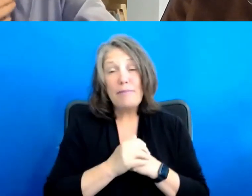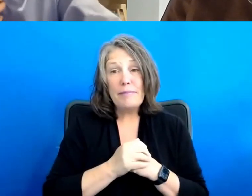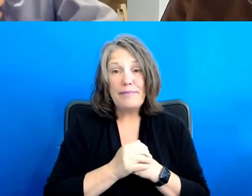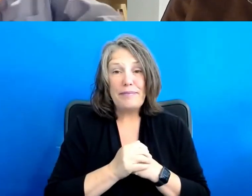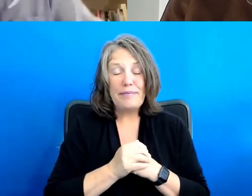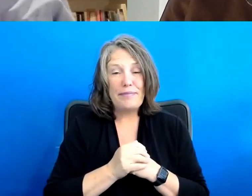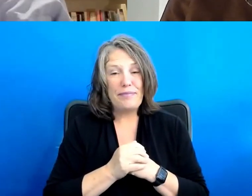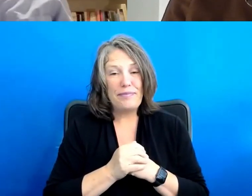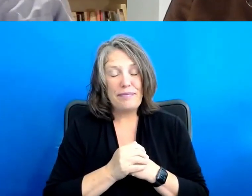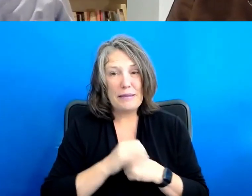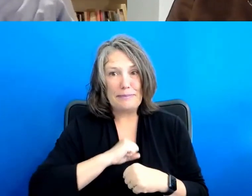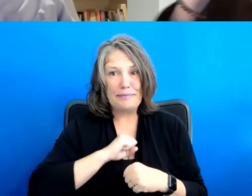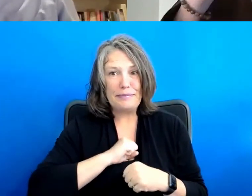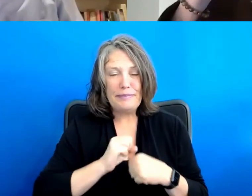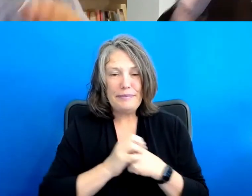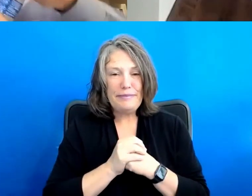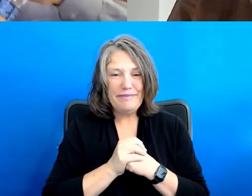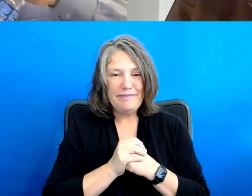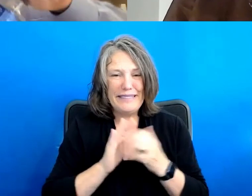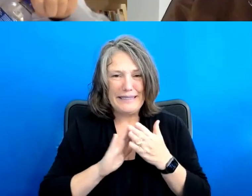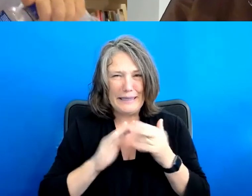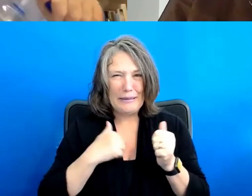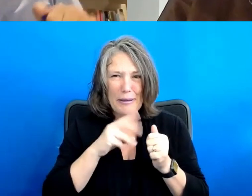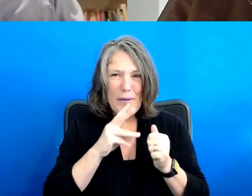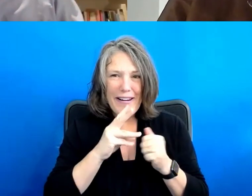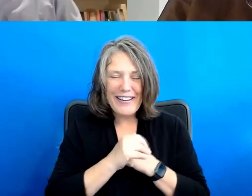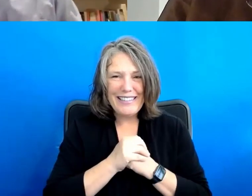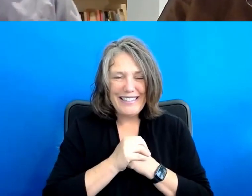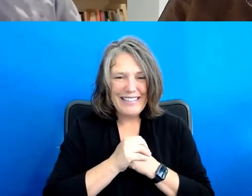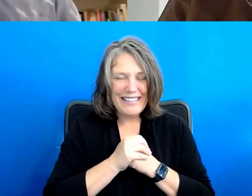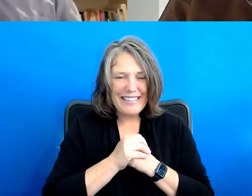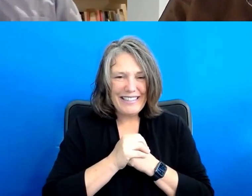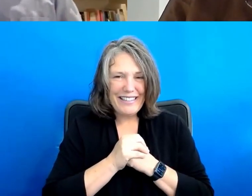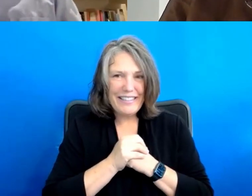me. Take just a little bit of water.